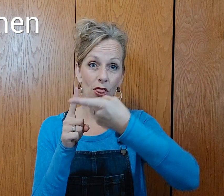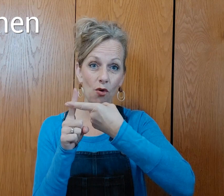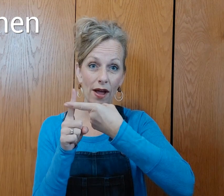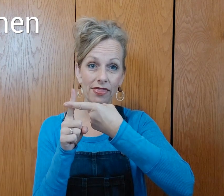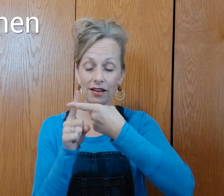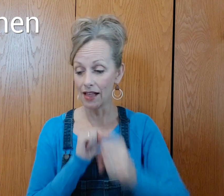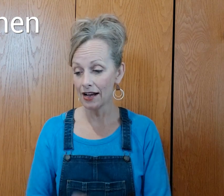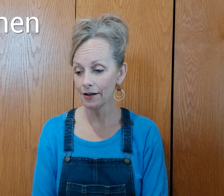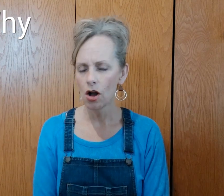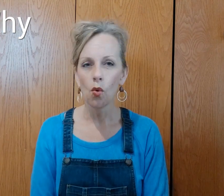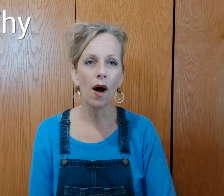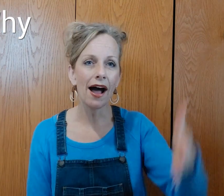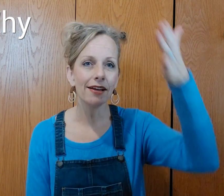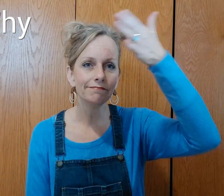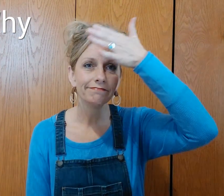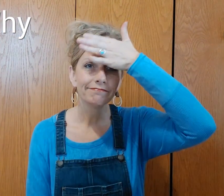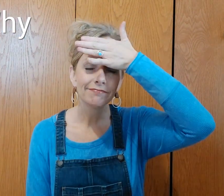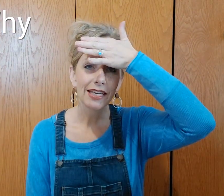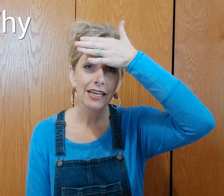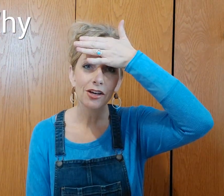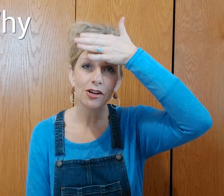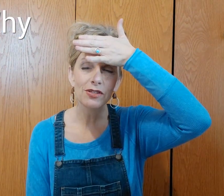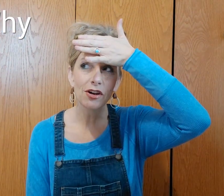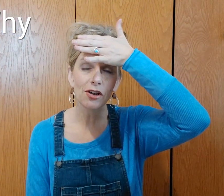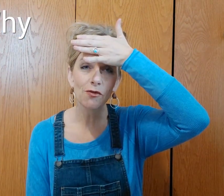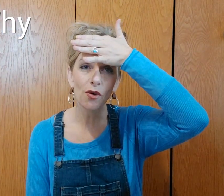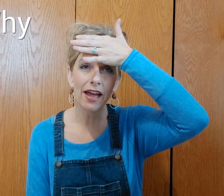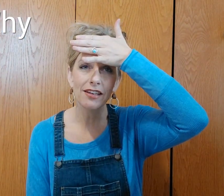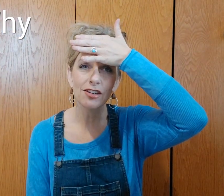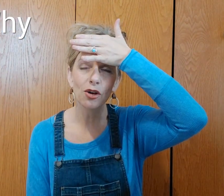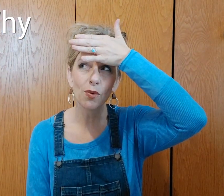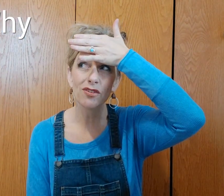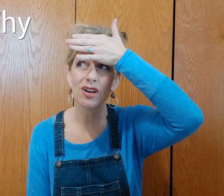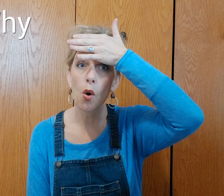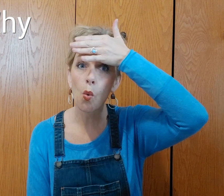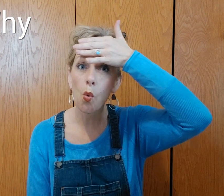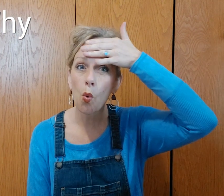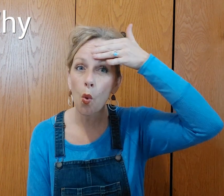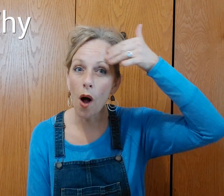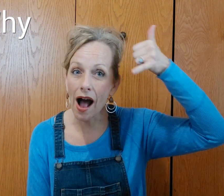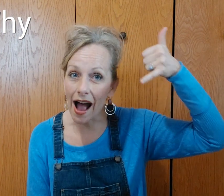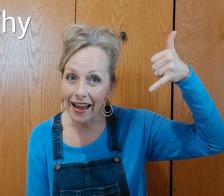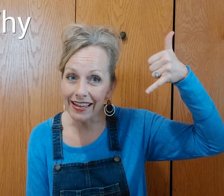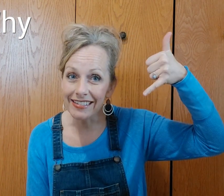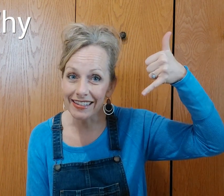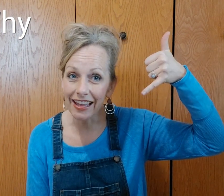the when, the clock. Why? Here you start at your forehead. You're wondering why into the letter